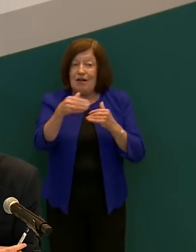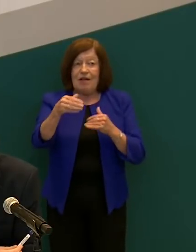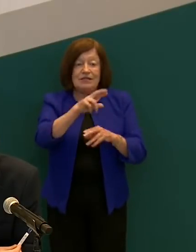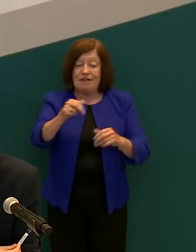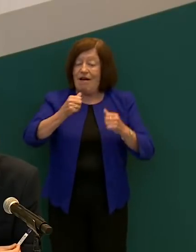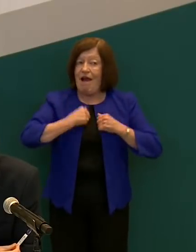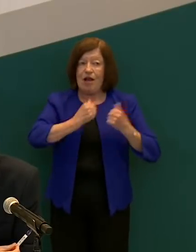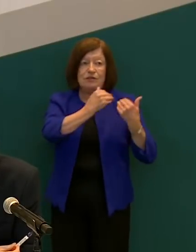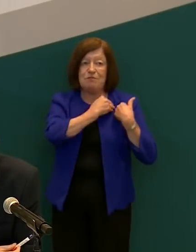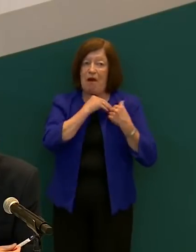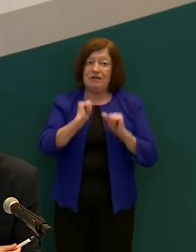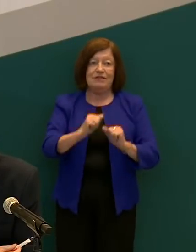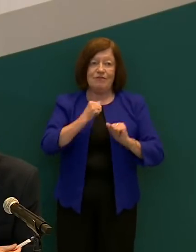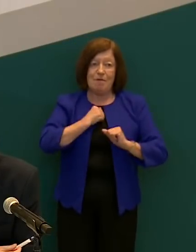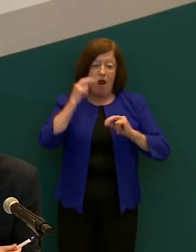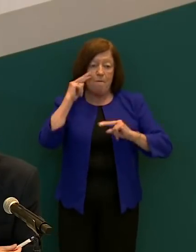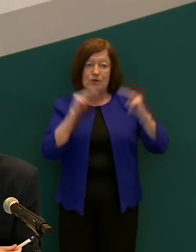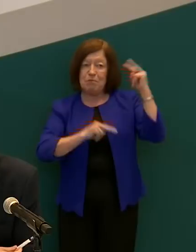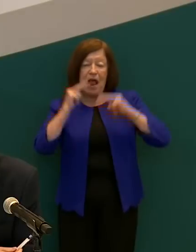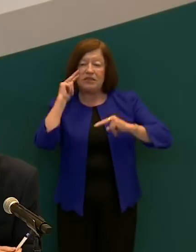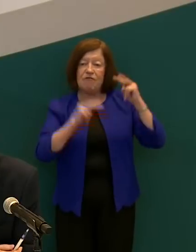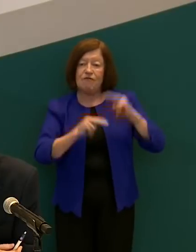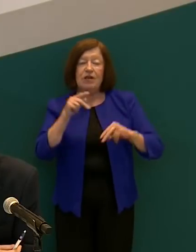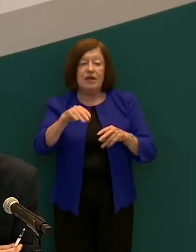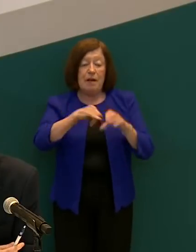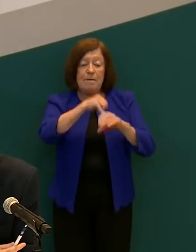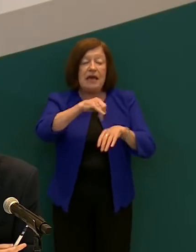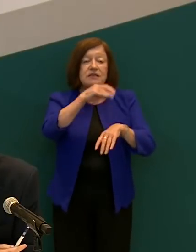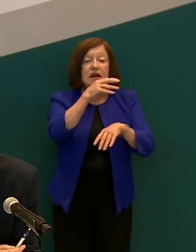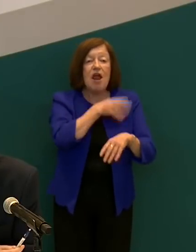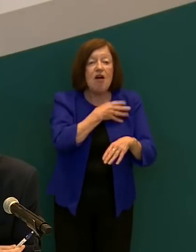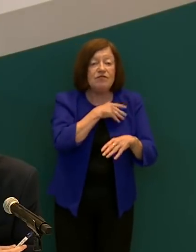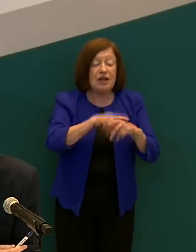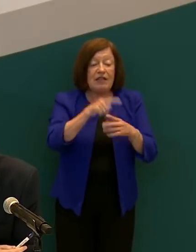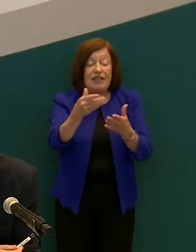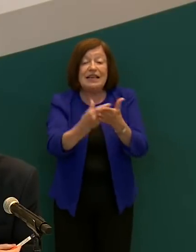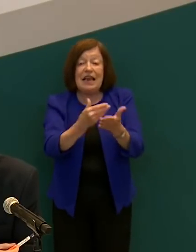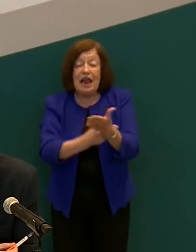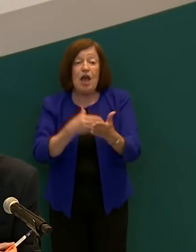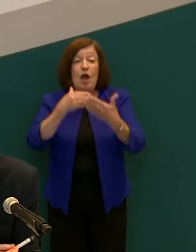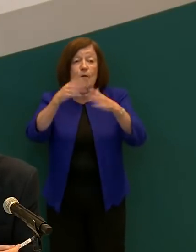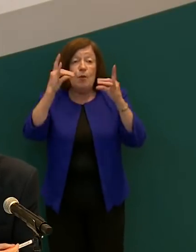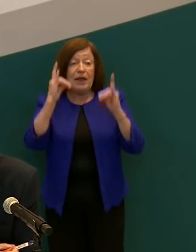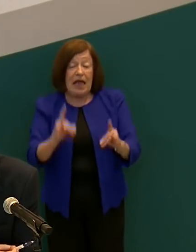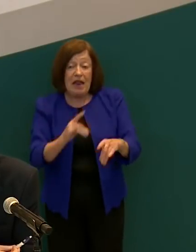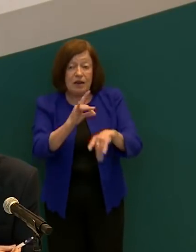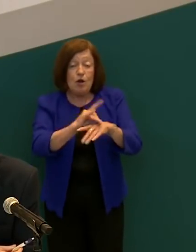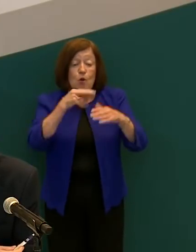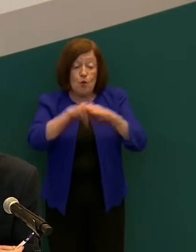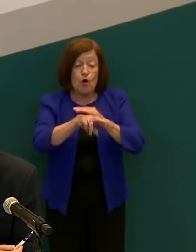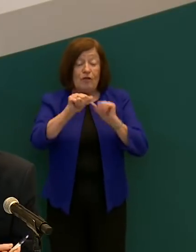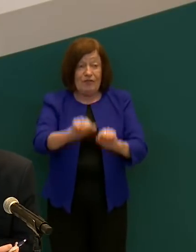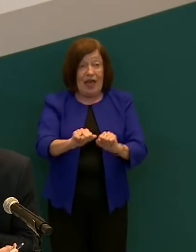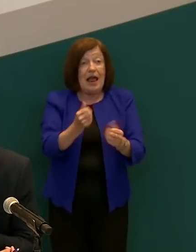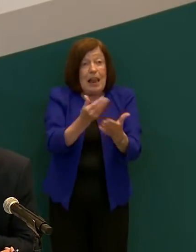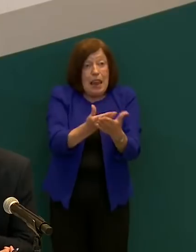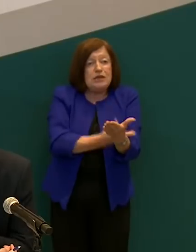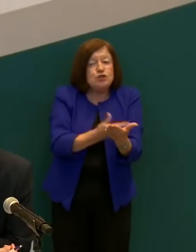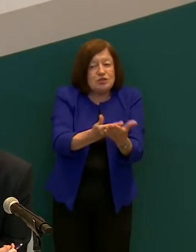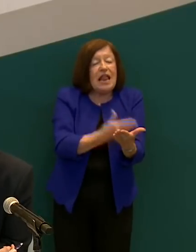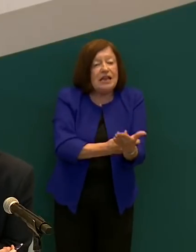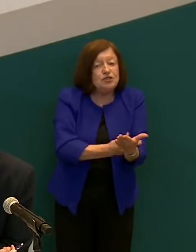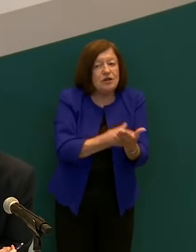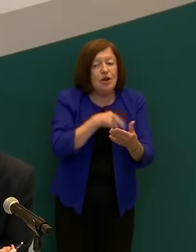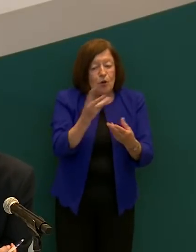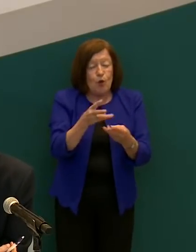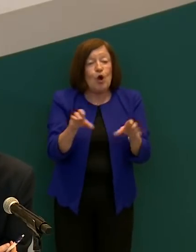our perspective, the medical officer of health legislation and our public health doctors work under that legislation. Clearly, we worked